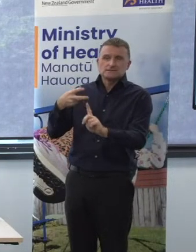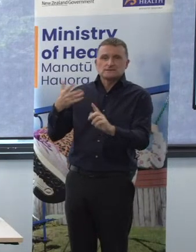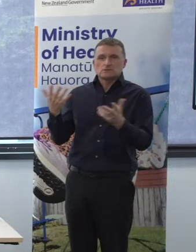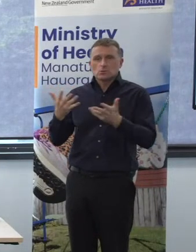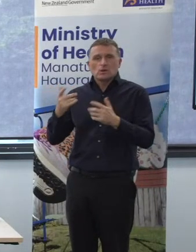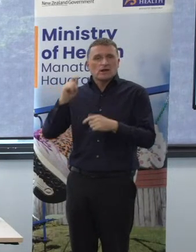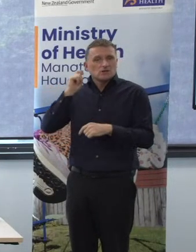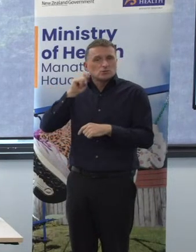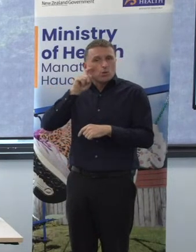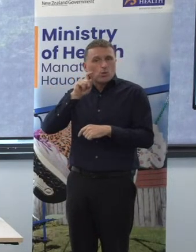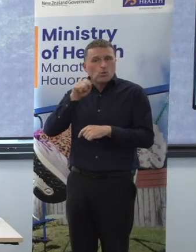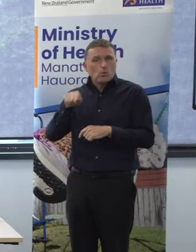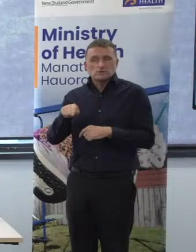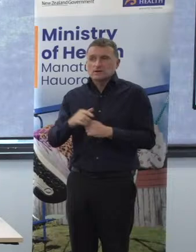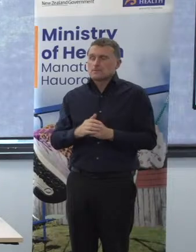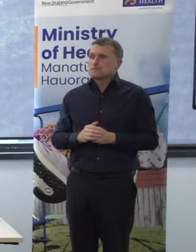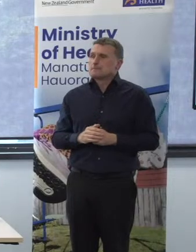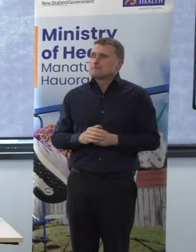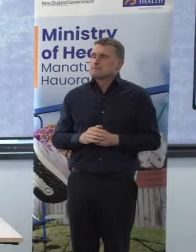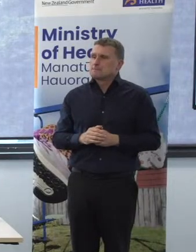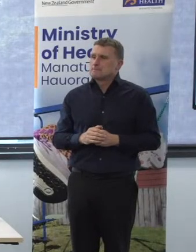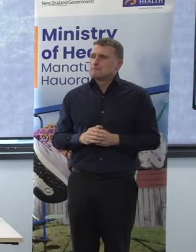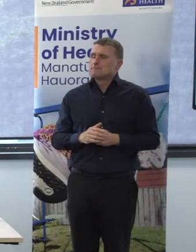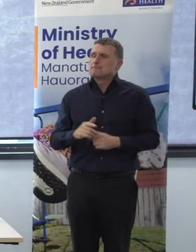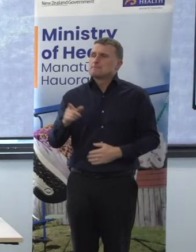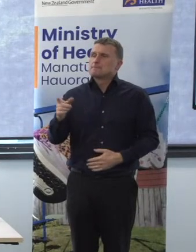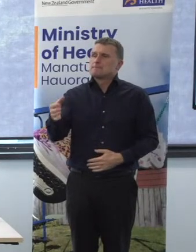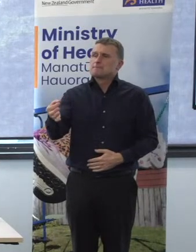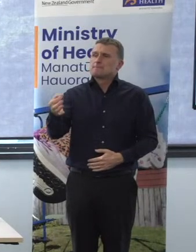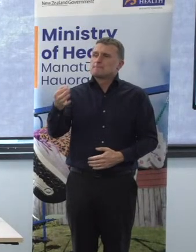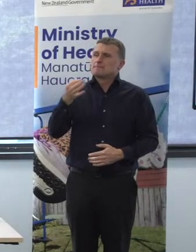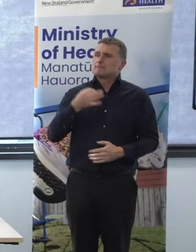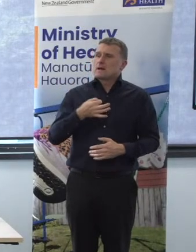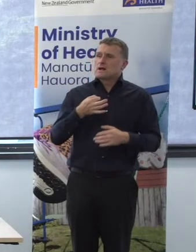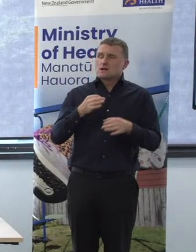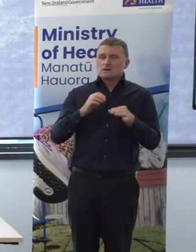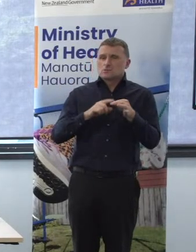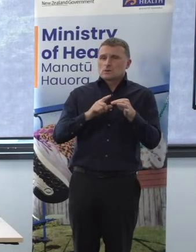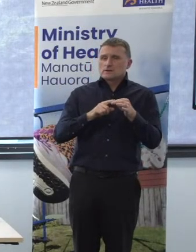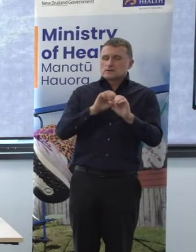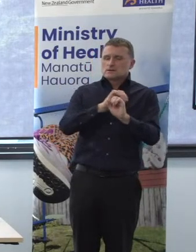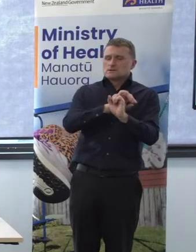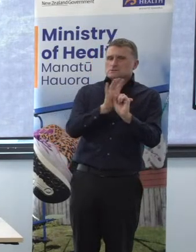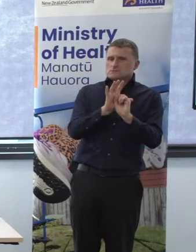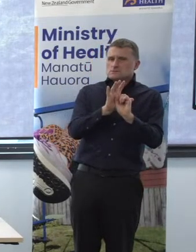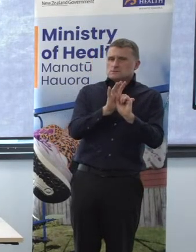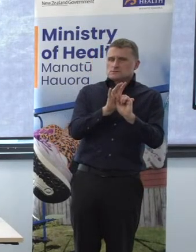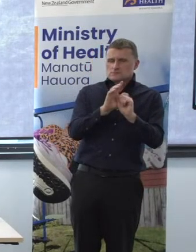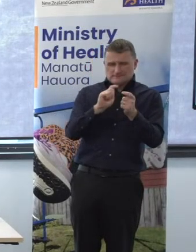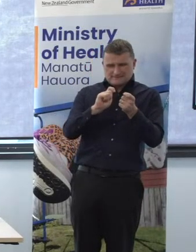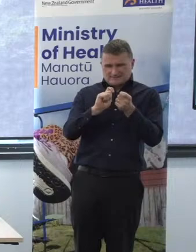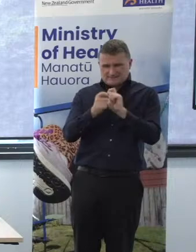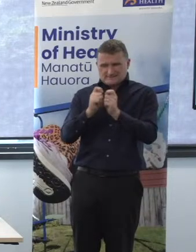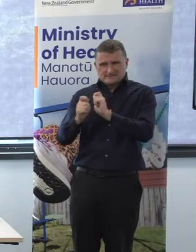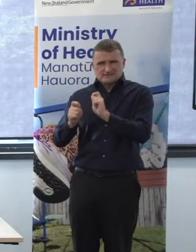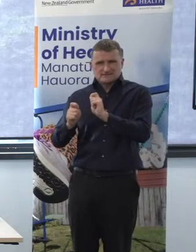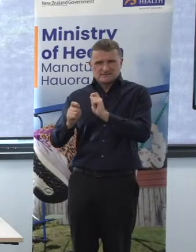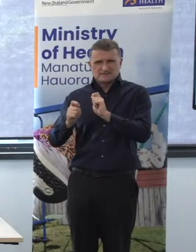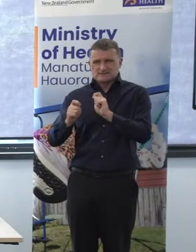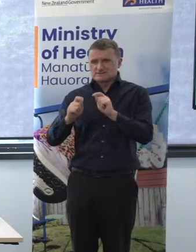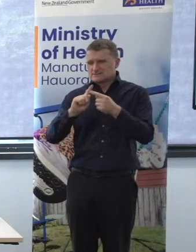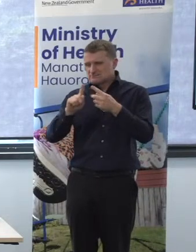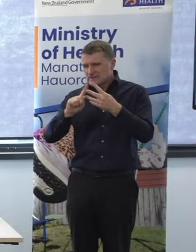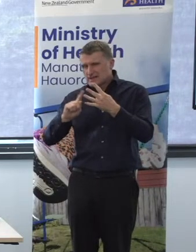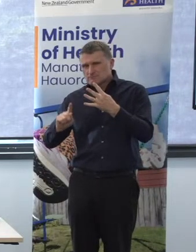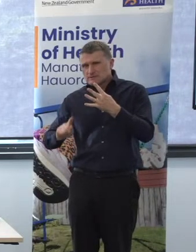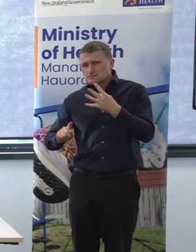What subvariant do you have any thoughts about what subvariant might become dominant? And what will that mean for people who have been